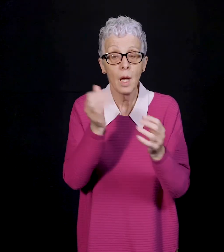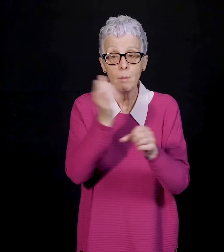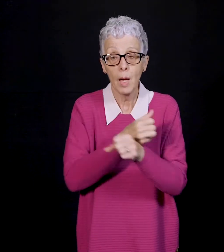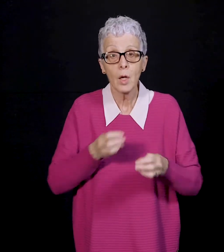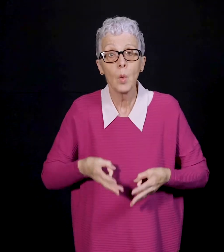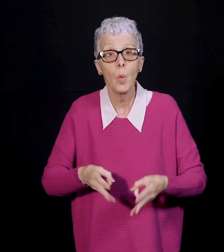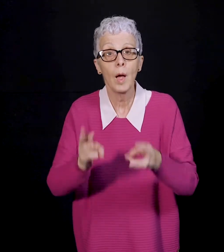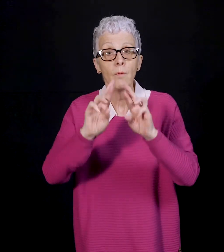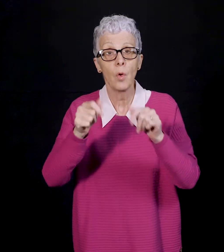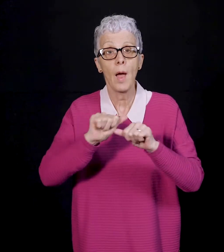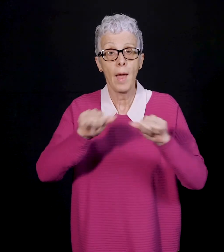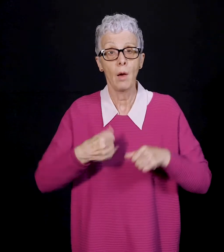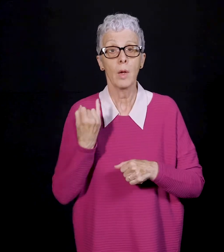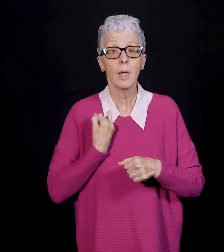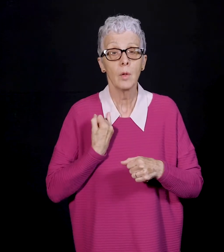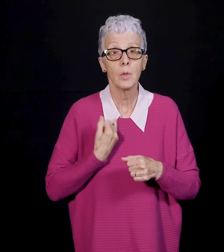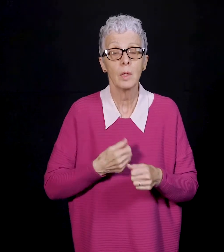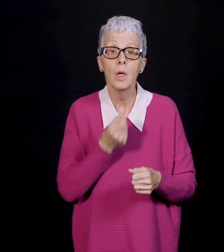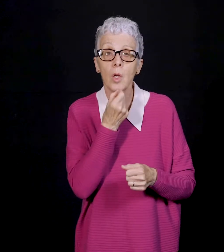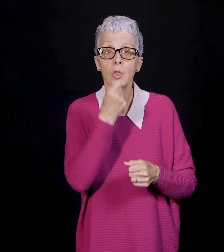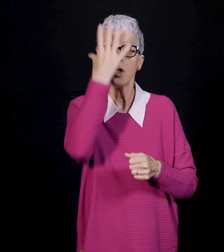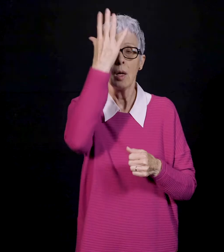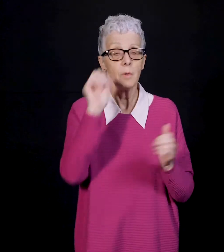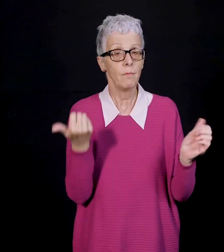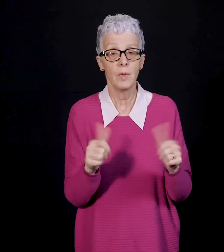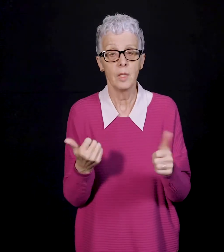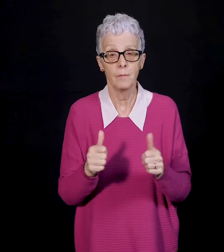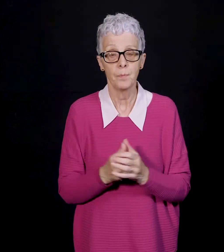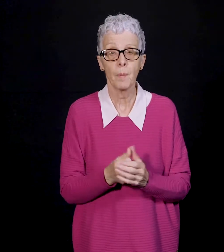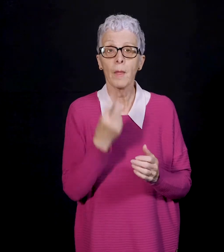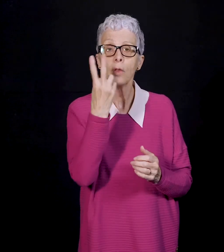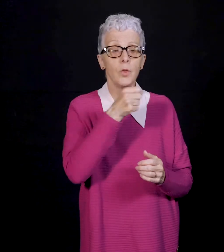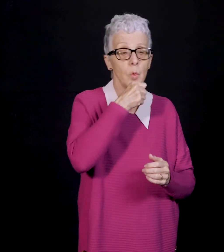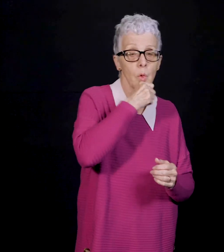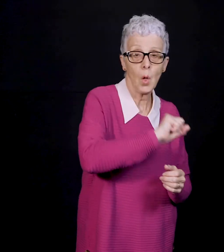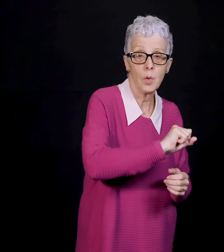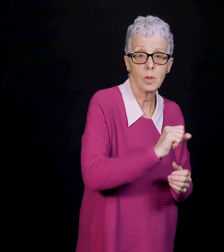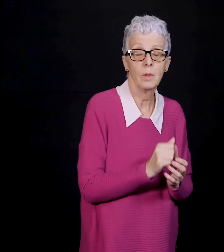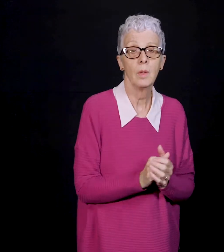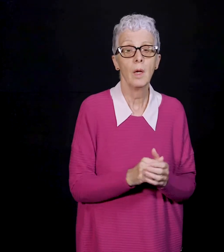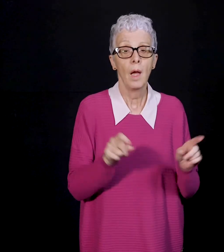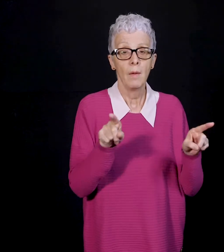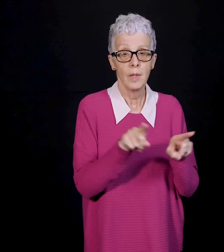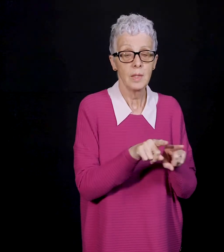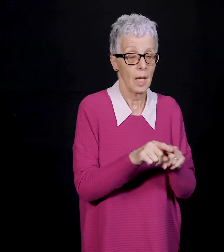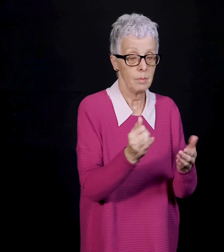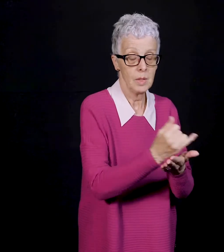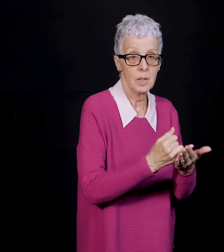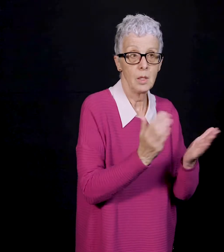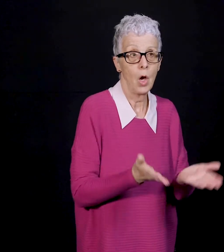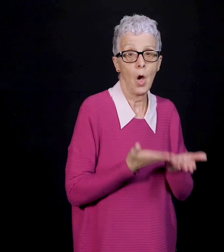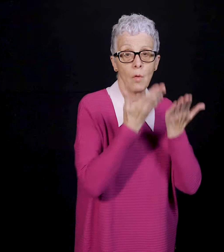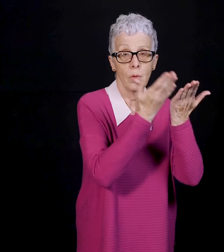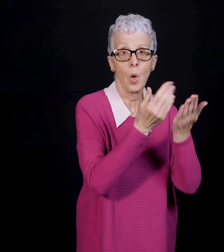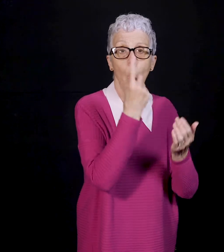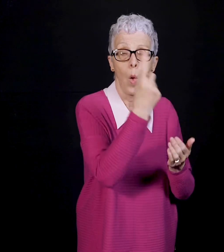our shame to be put away. You see, those two goats were part of the same sin offering. There was the